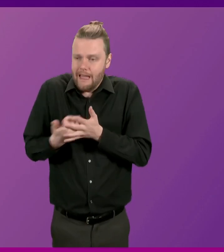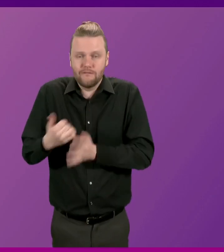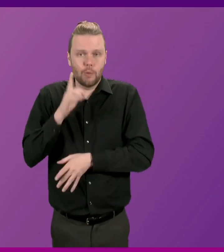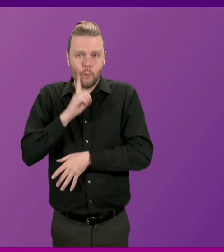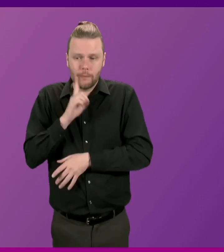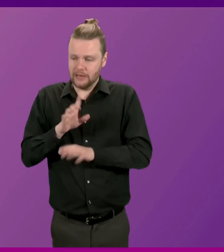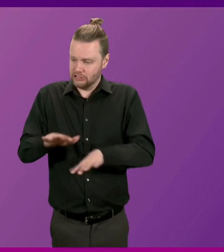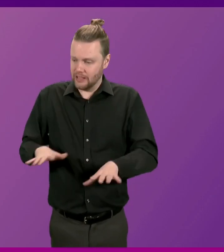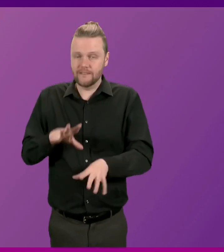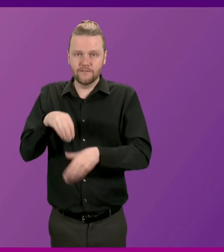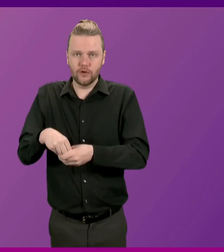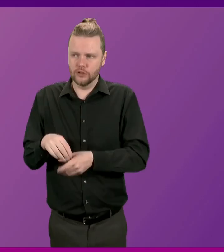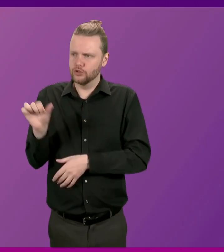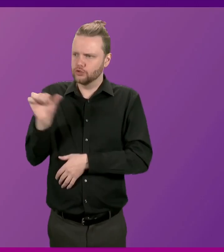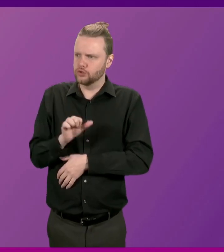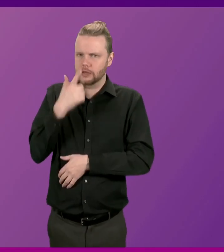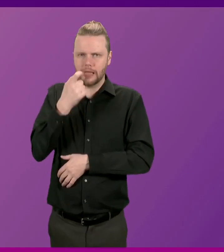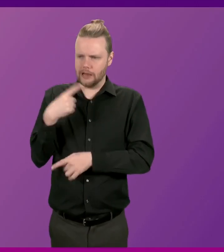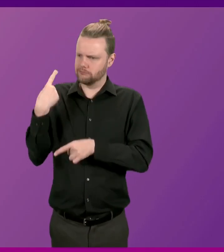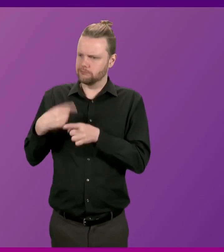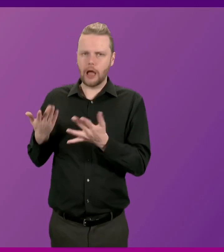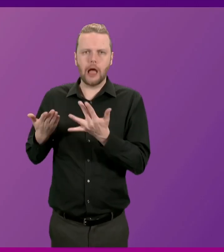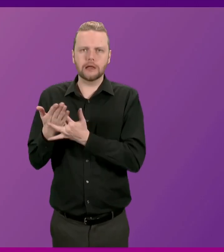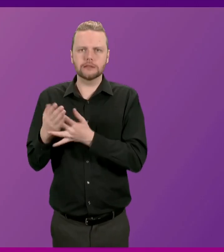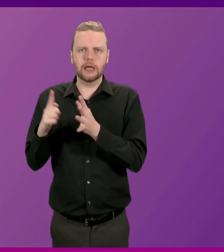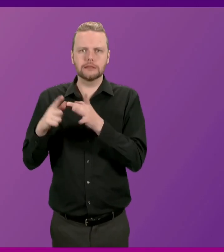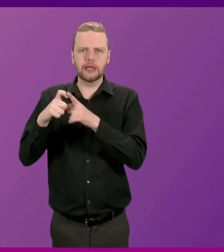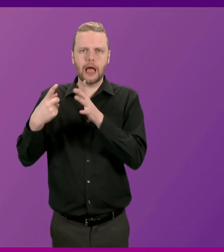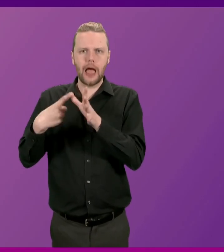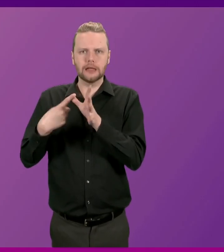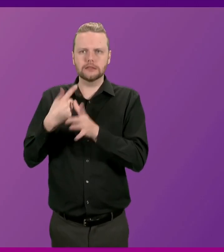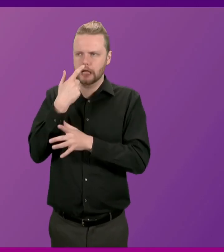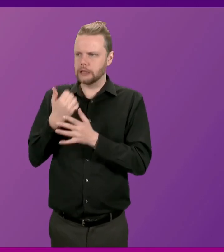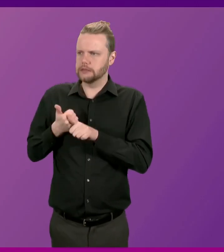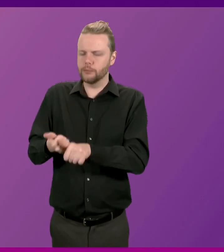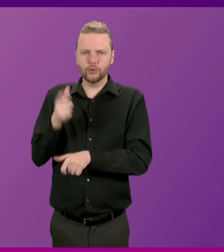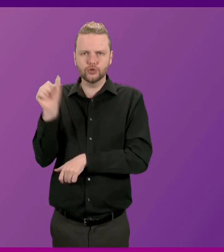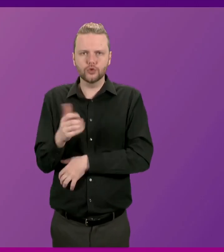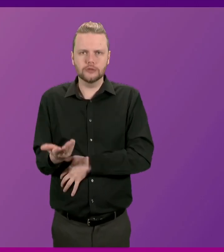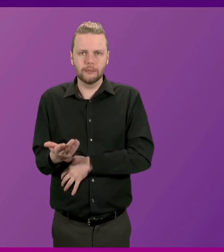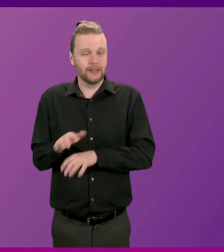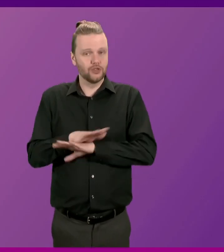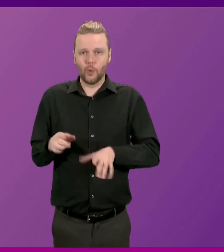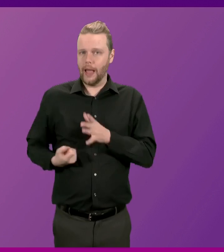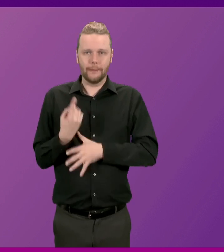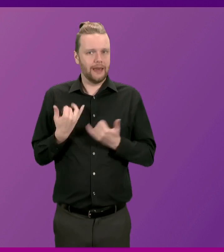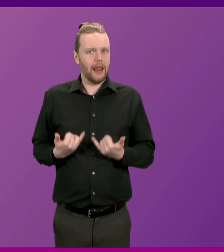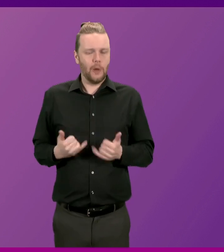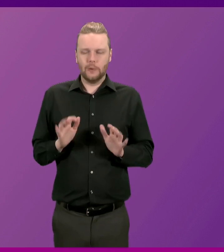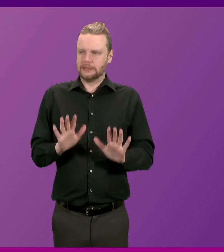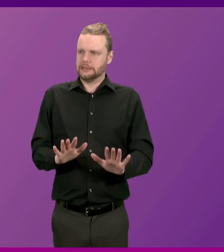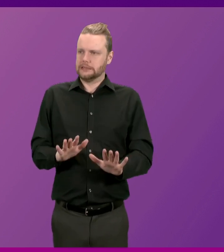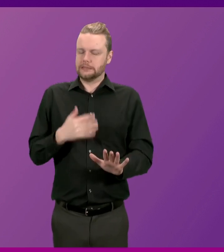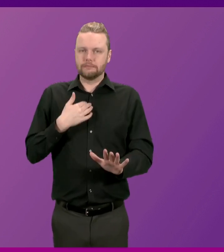the child involved should be able to immediately access IDA's domestic abuse support services, and that's not happening just now.